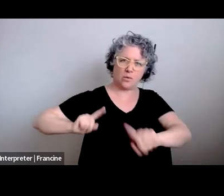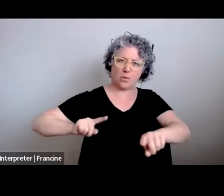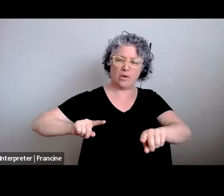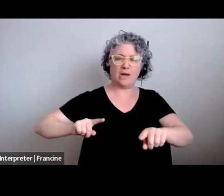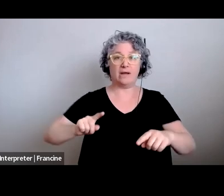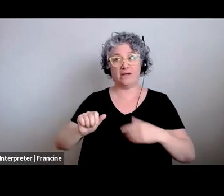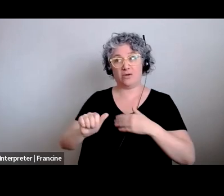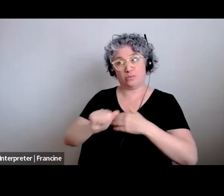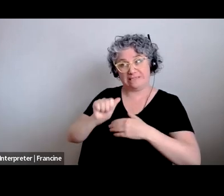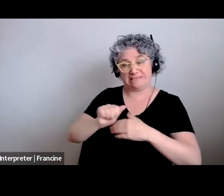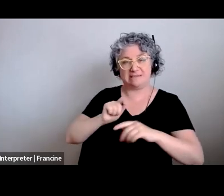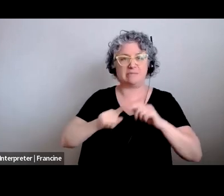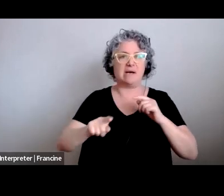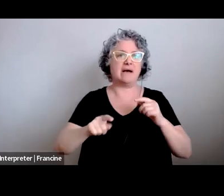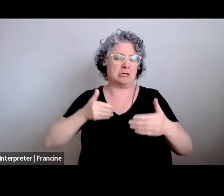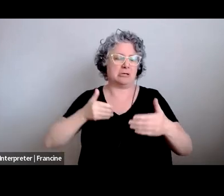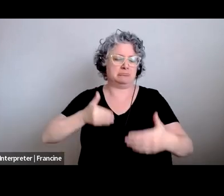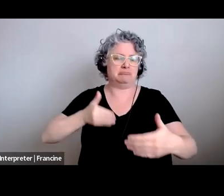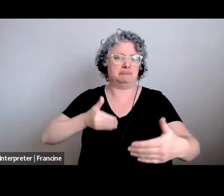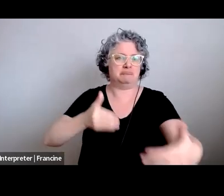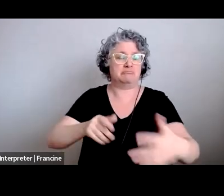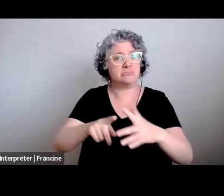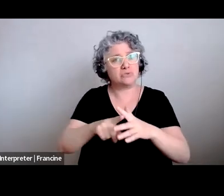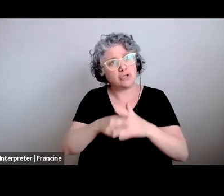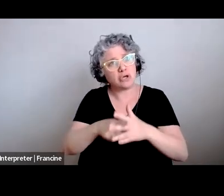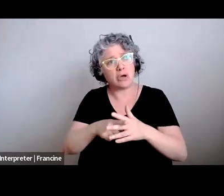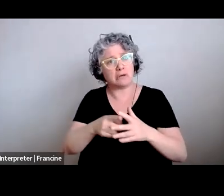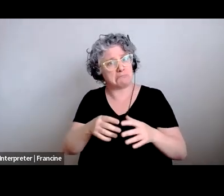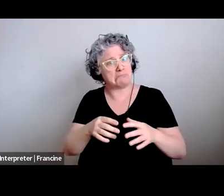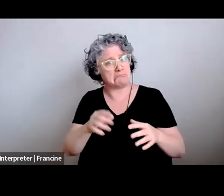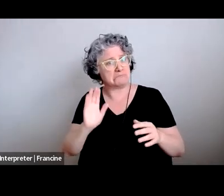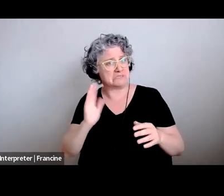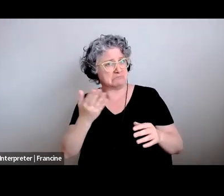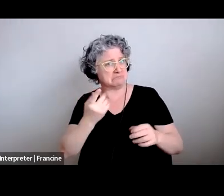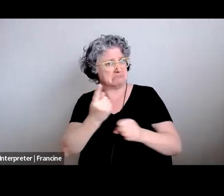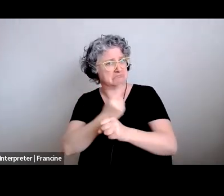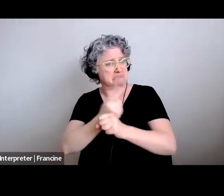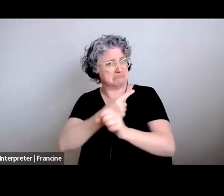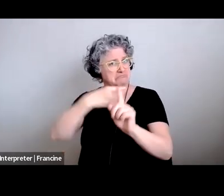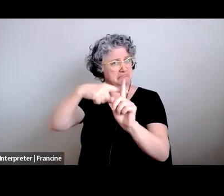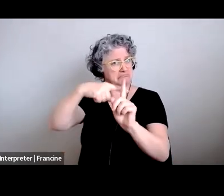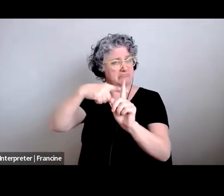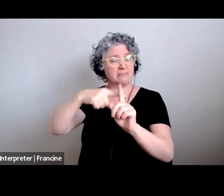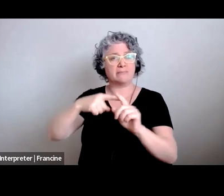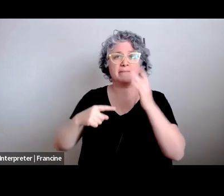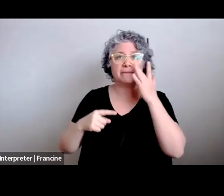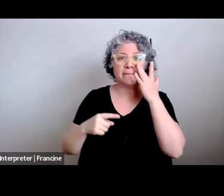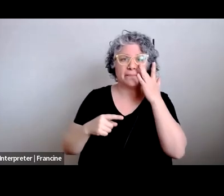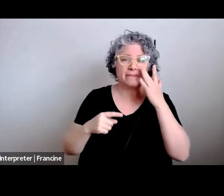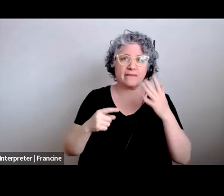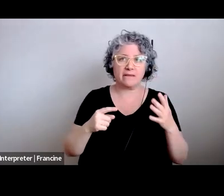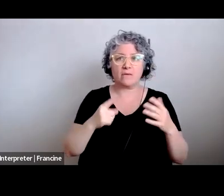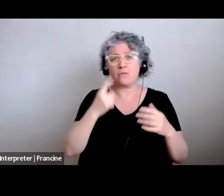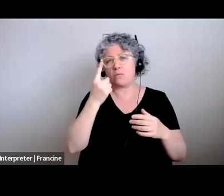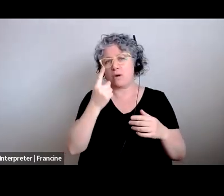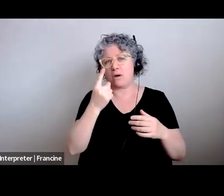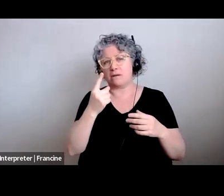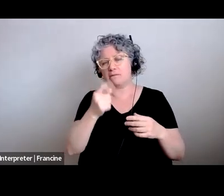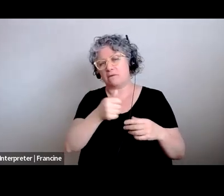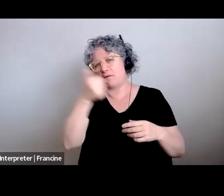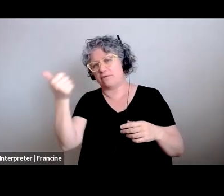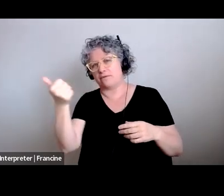we're taking, but at the moment it's starting to pay off. The only other thing I'd add is I think this is a